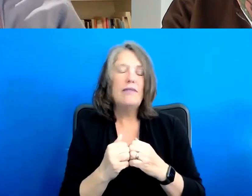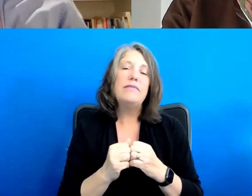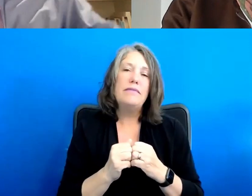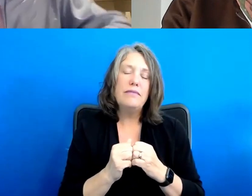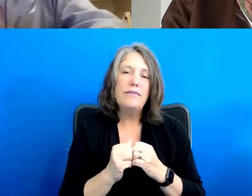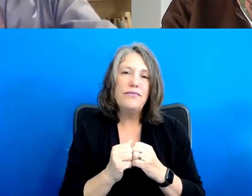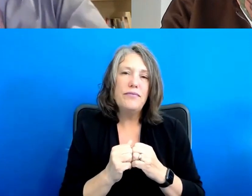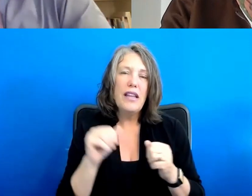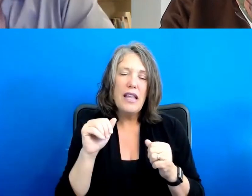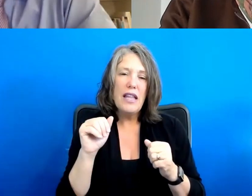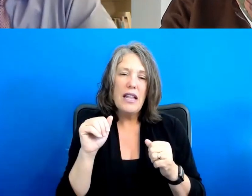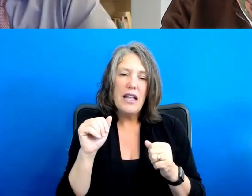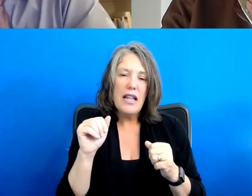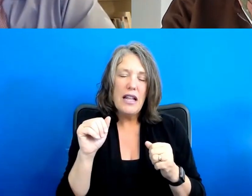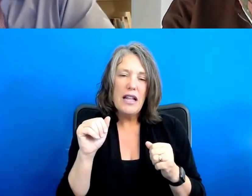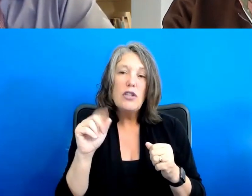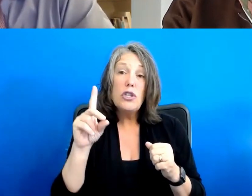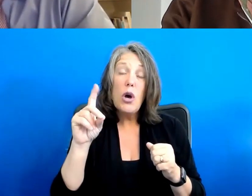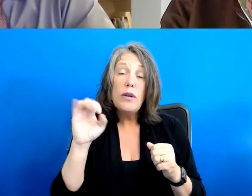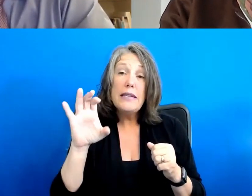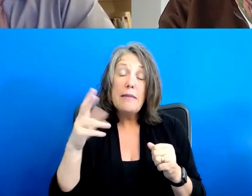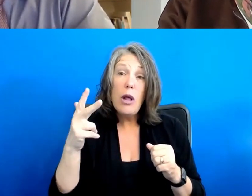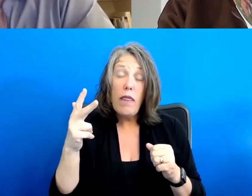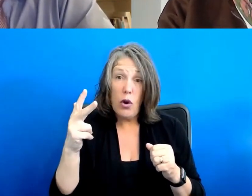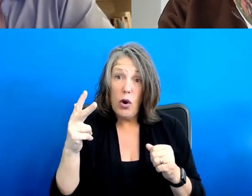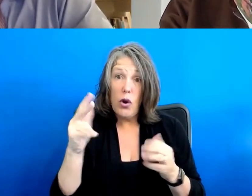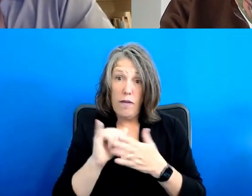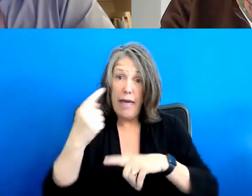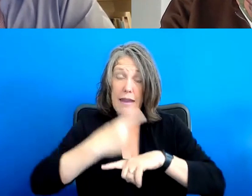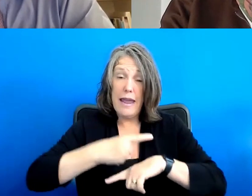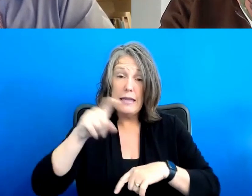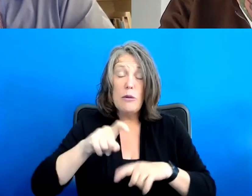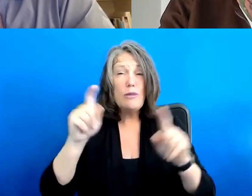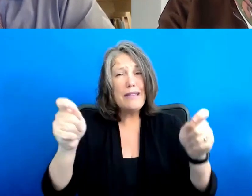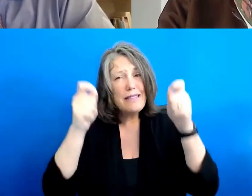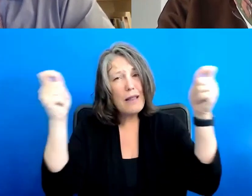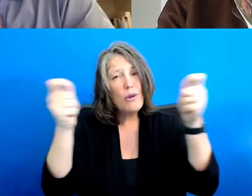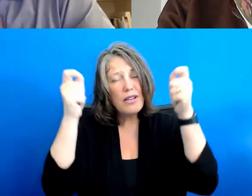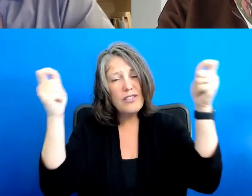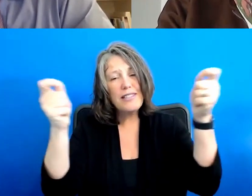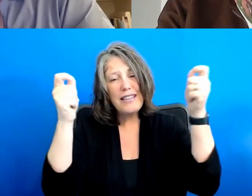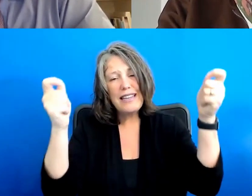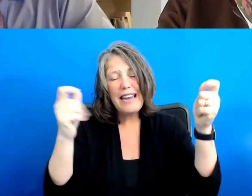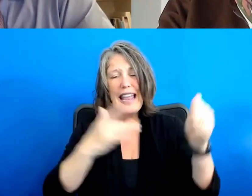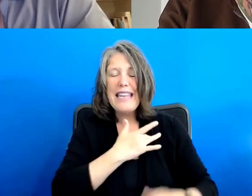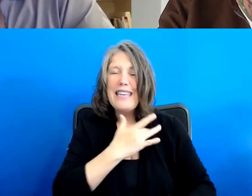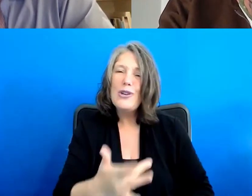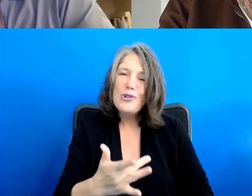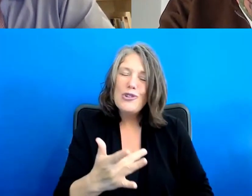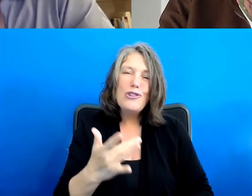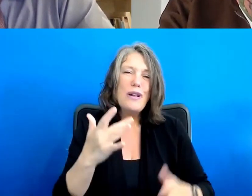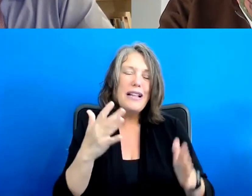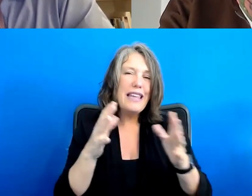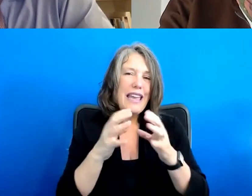The UN Day, December 3rd, is supposed to be a celebration. And usually a lot of